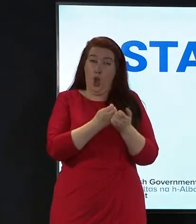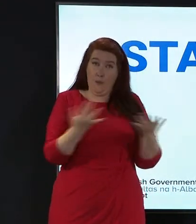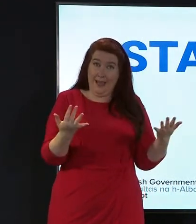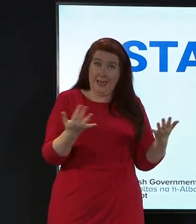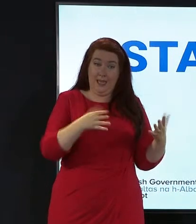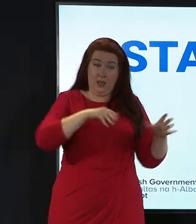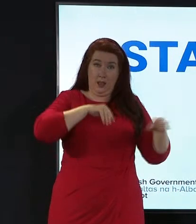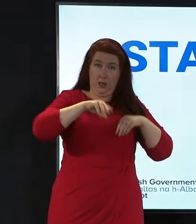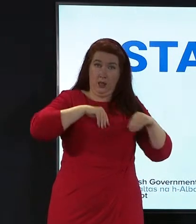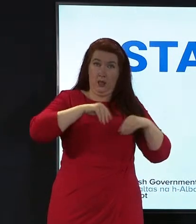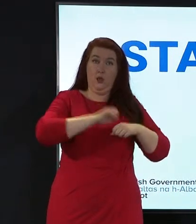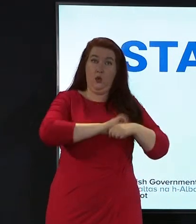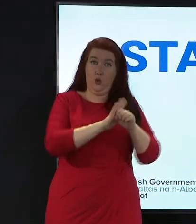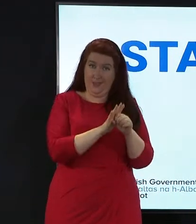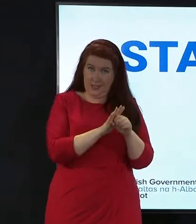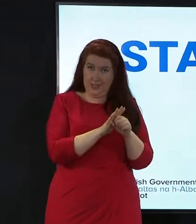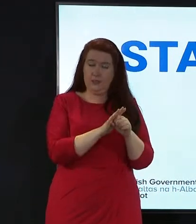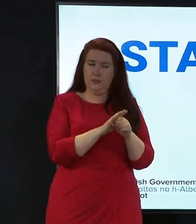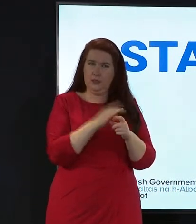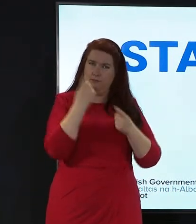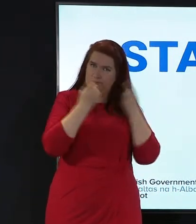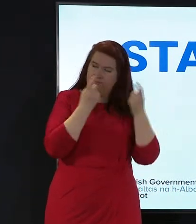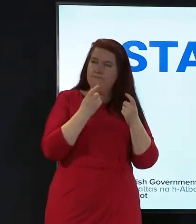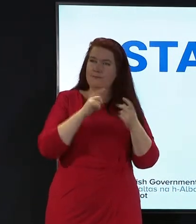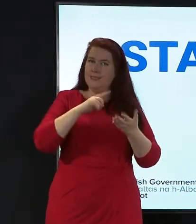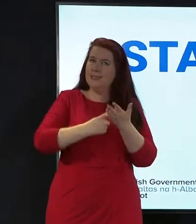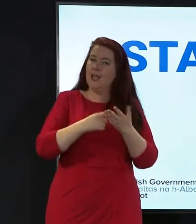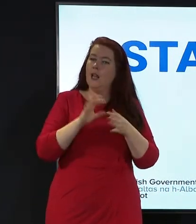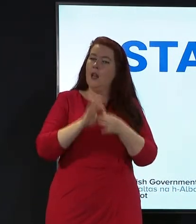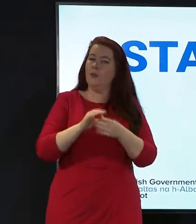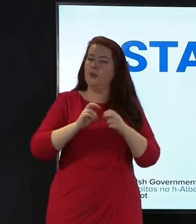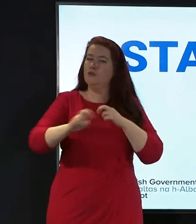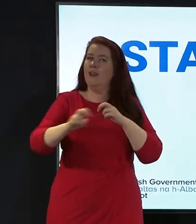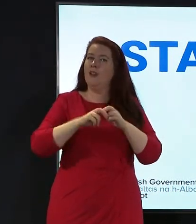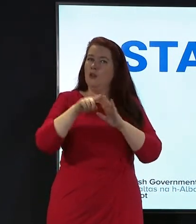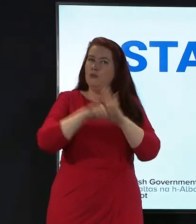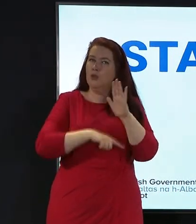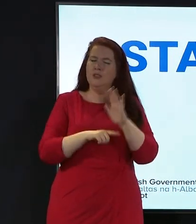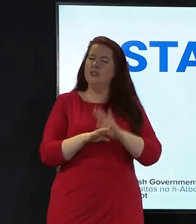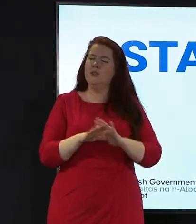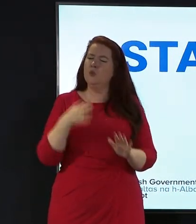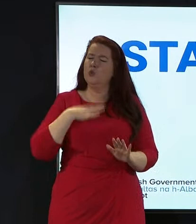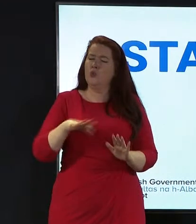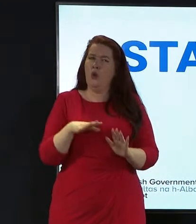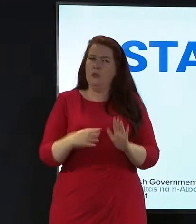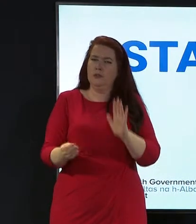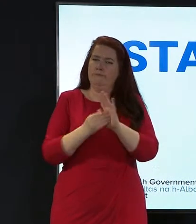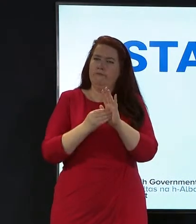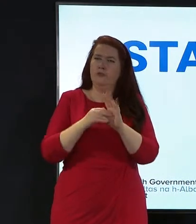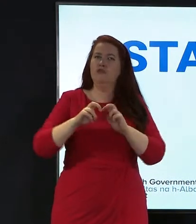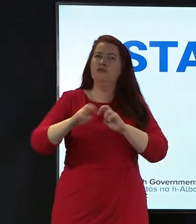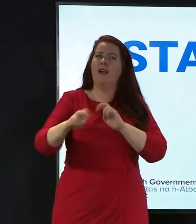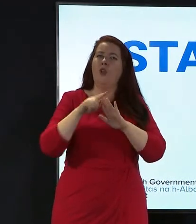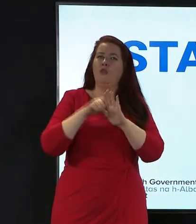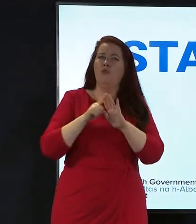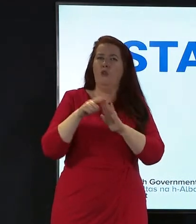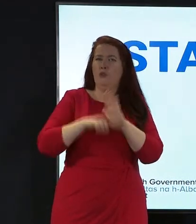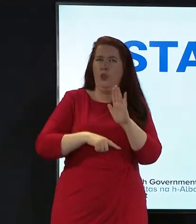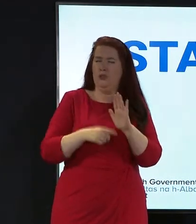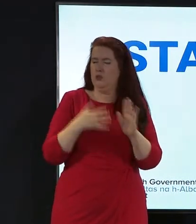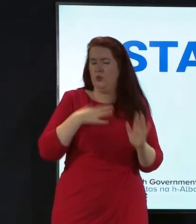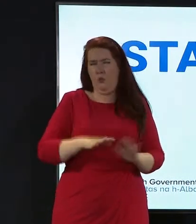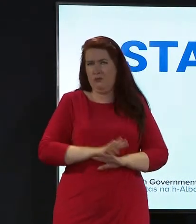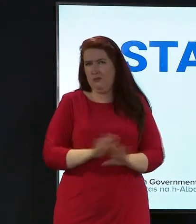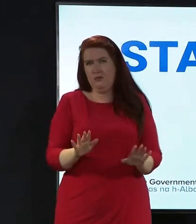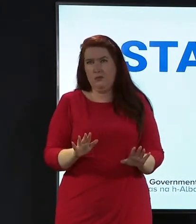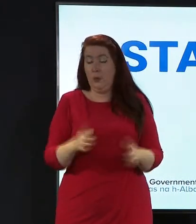of making decisions around travel restrictions. Nobody wants to impose travel restrictions. It is not done for any other reason